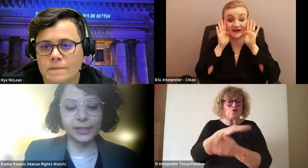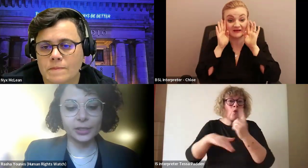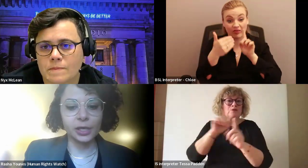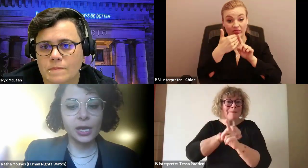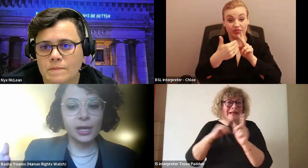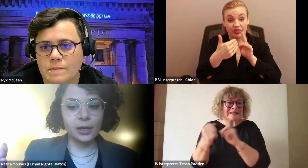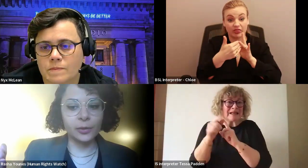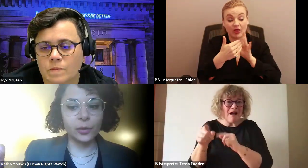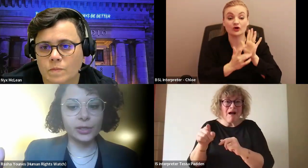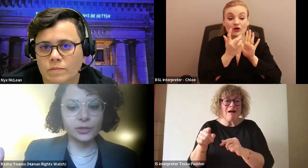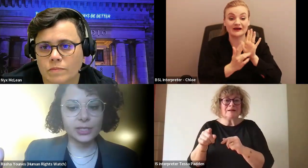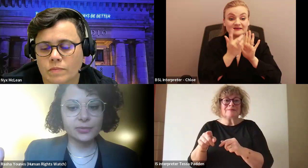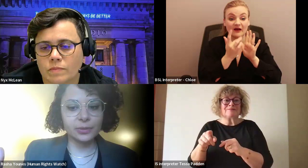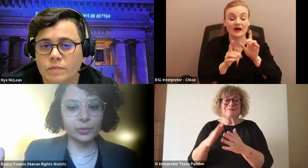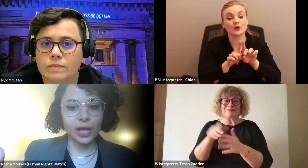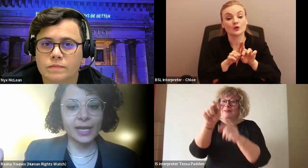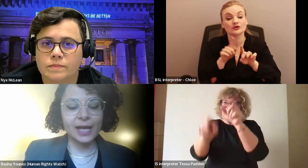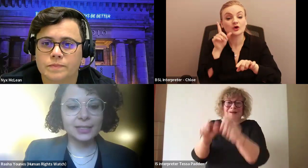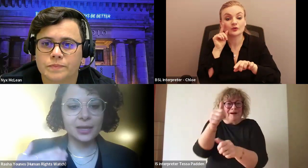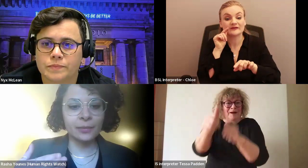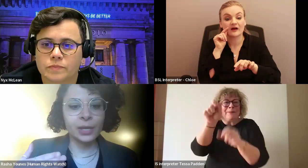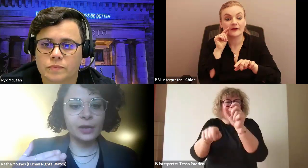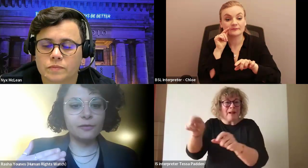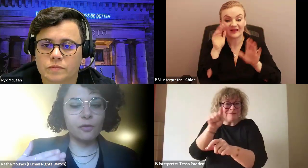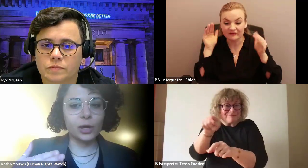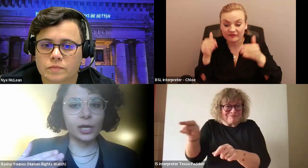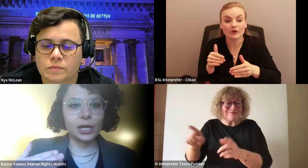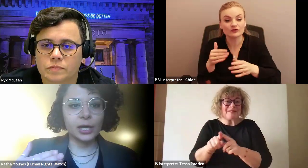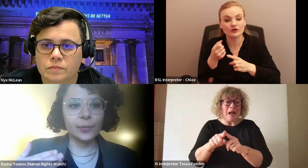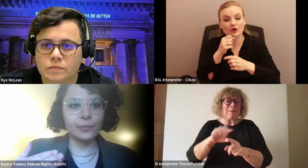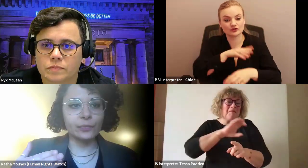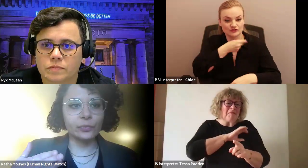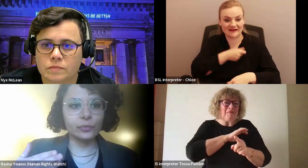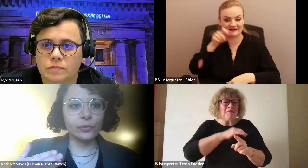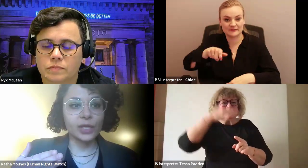and Grindr queer and trans people and ask them for